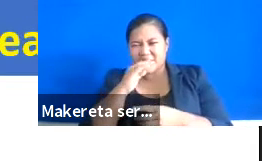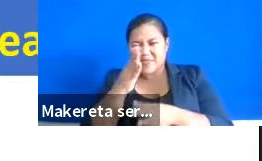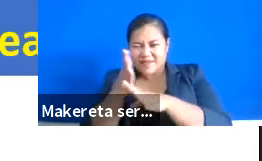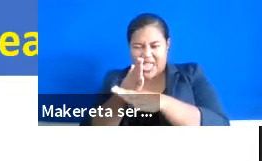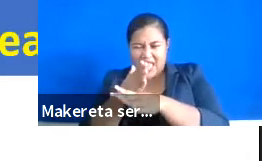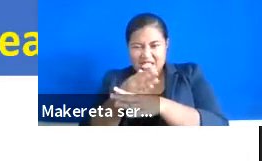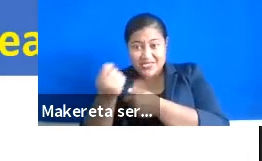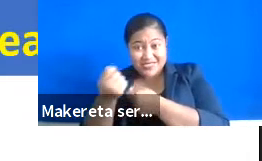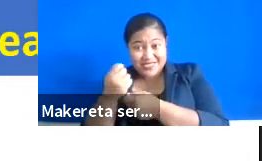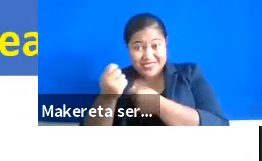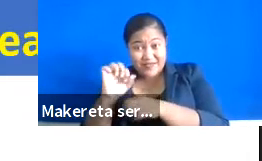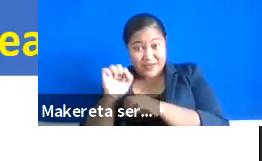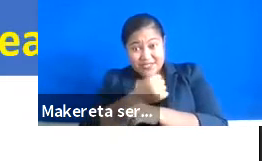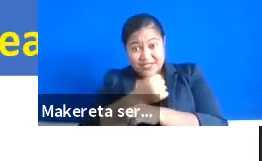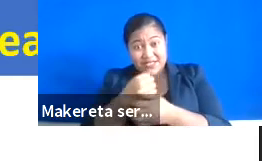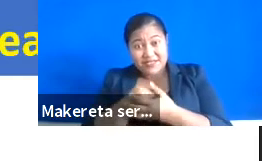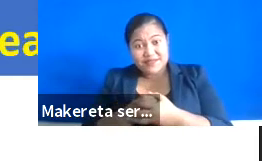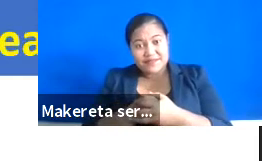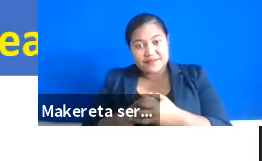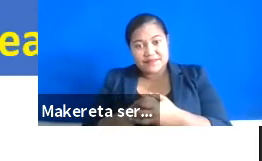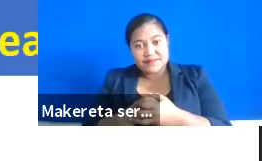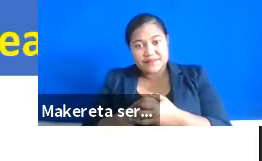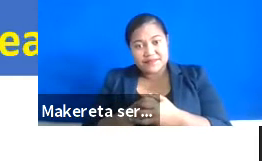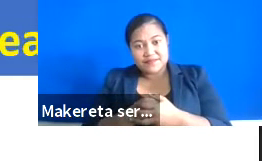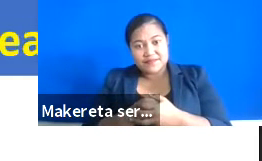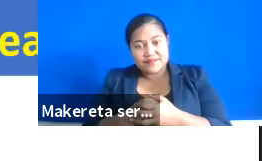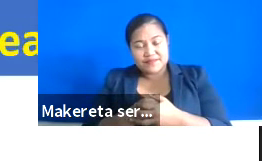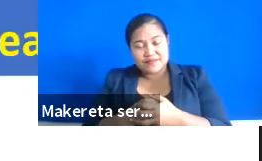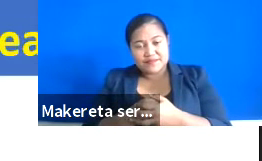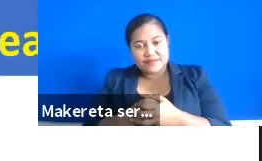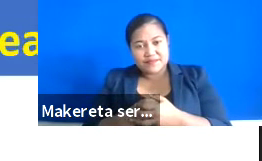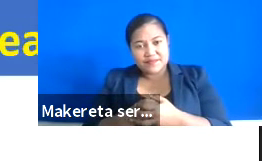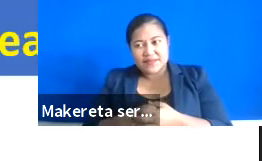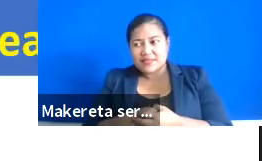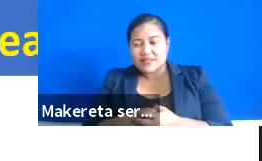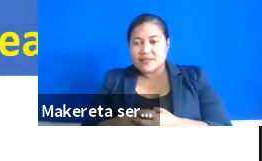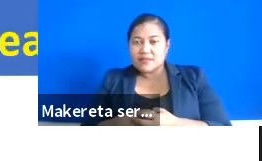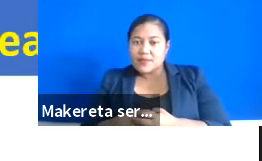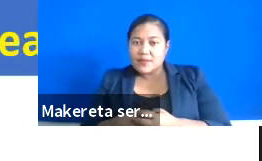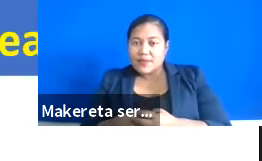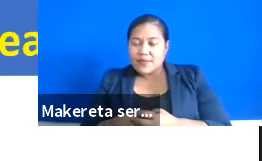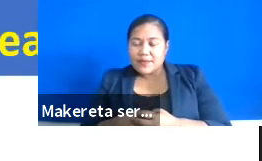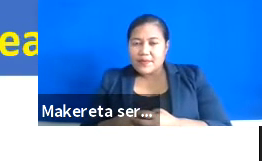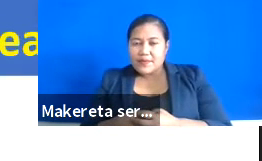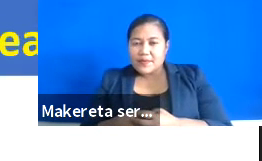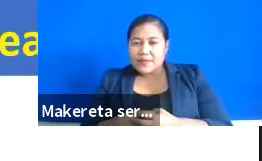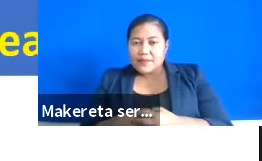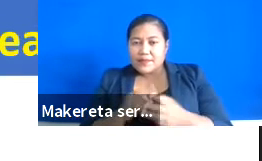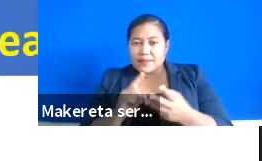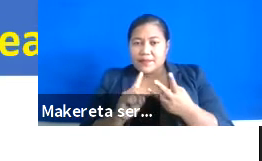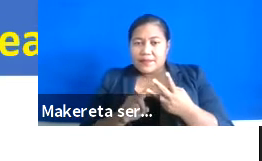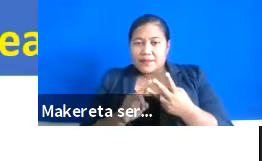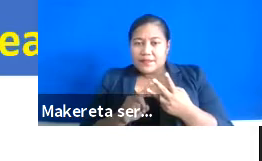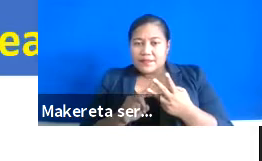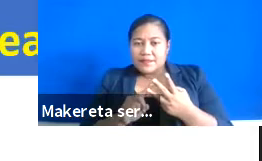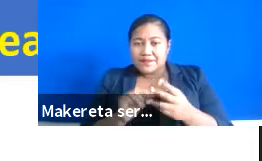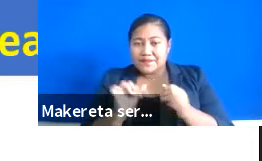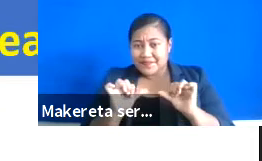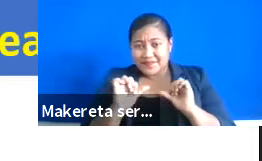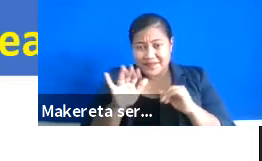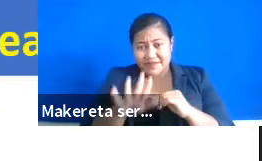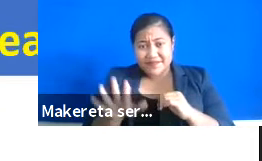offsets the need to purchase food which is good for rural communities third protected areas are place-based so it's only done in